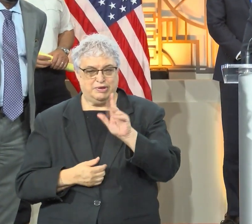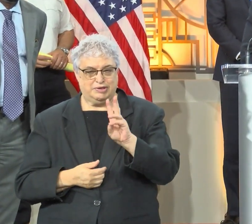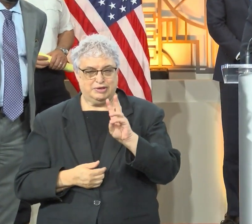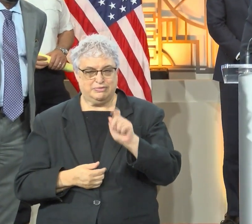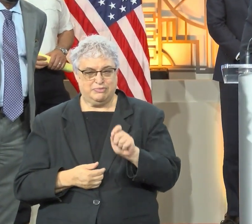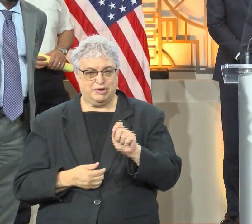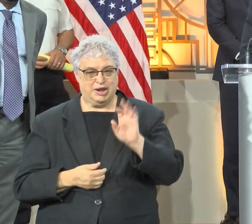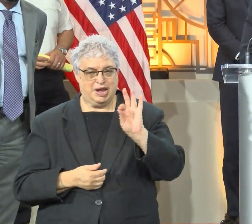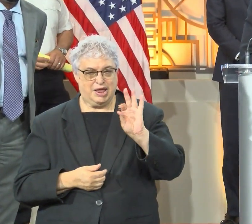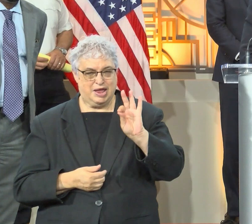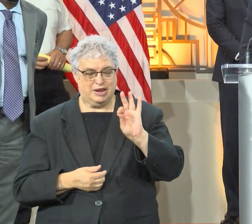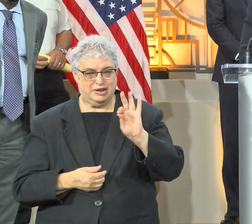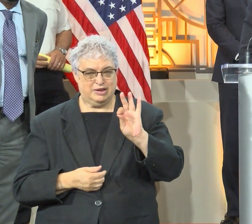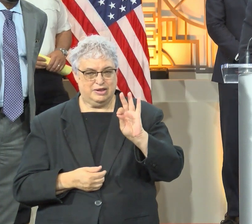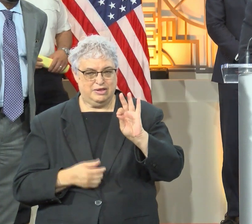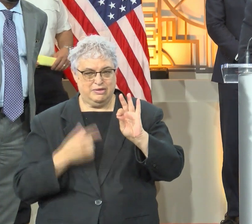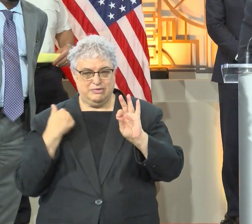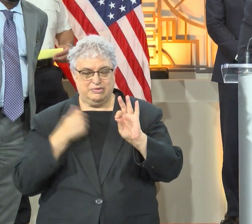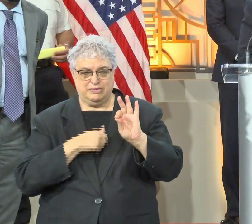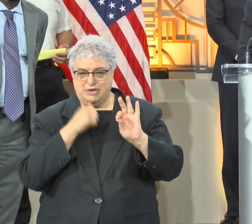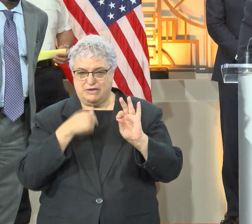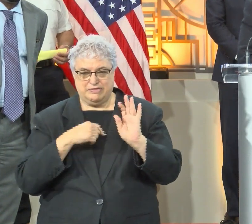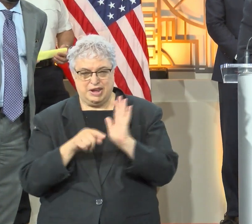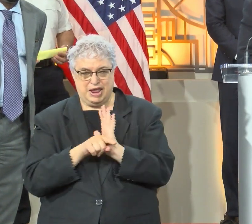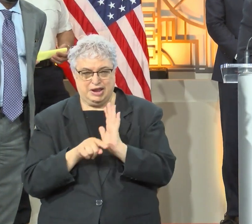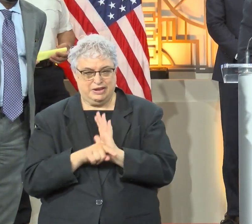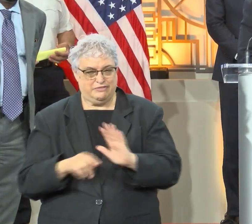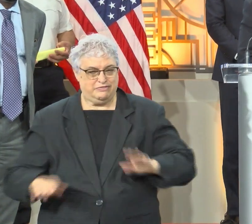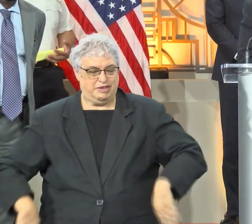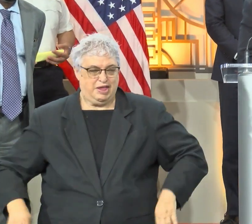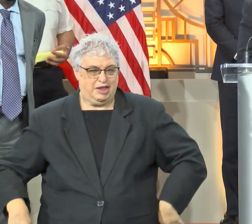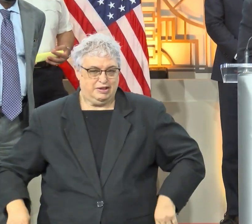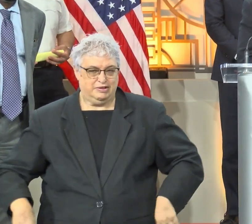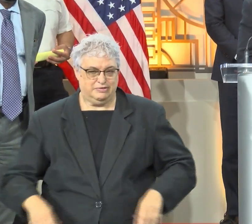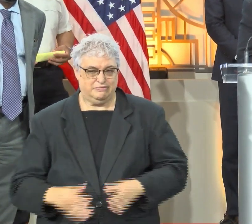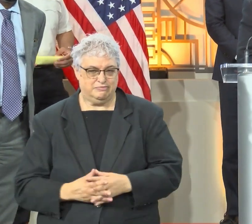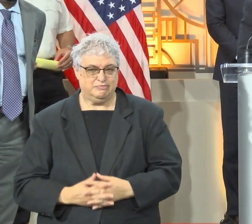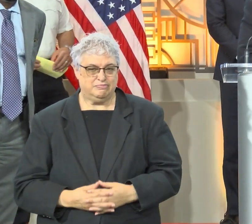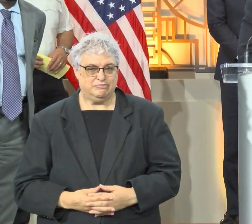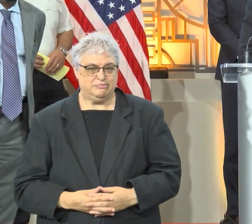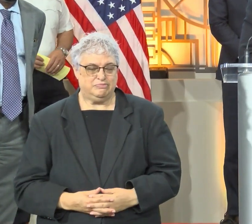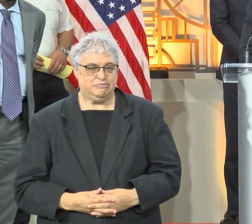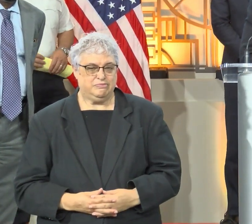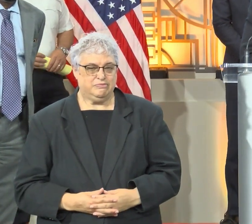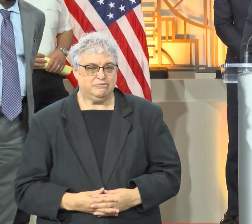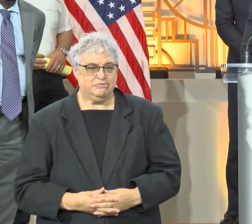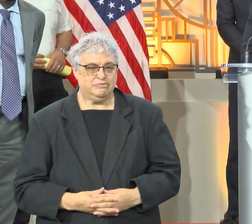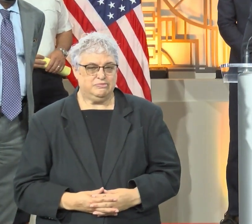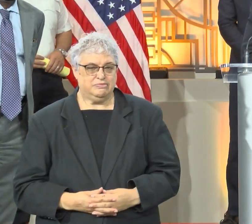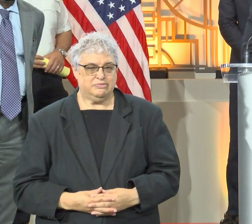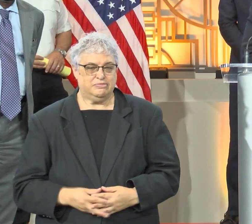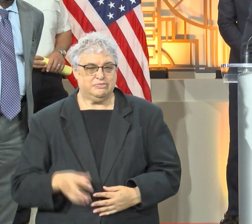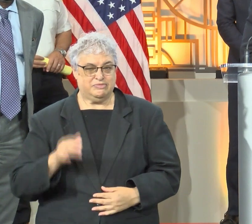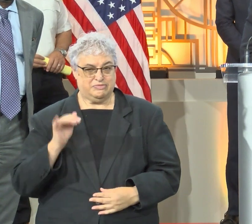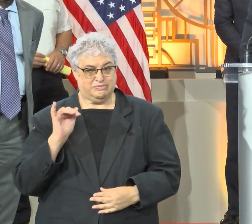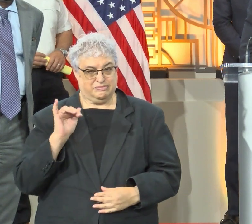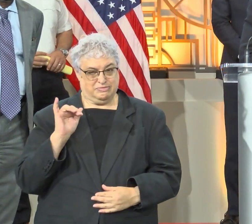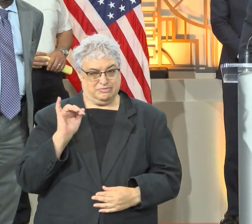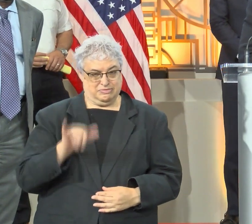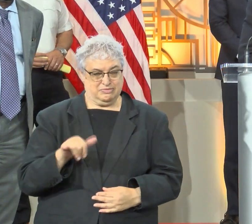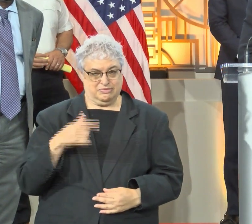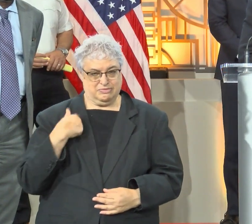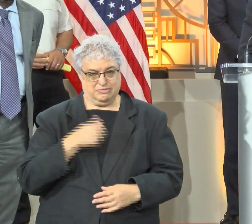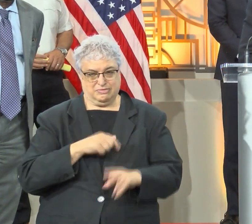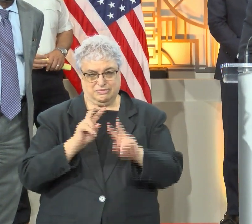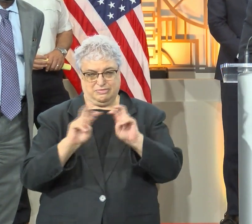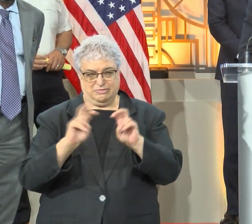26.9. But there may be a bias because we don't have all the negative test results in just yet. So that being the case, if we just